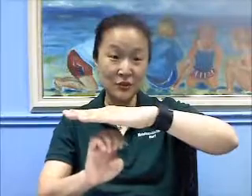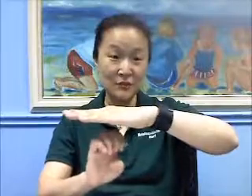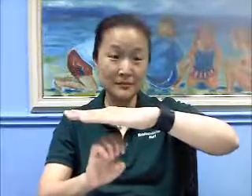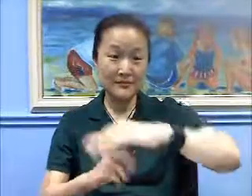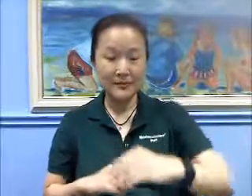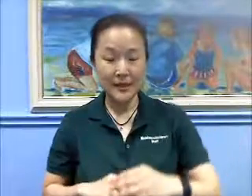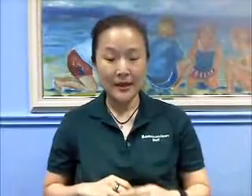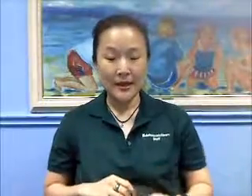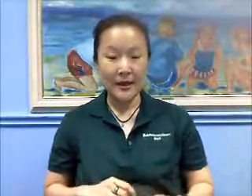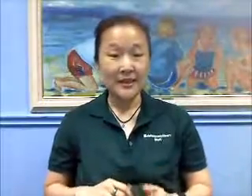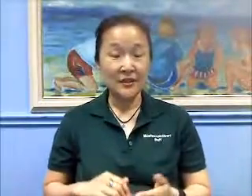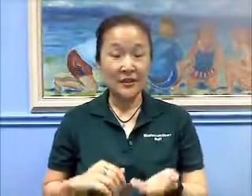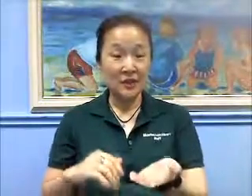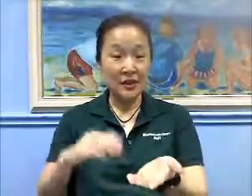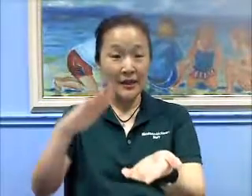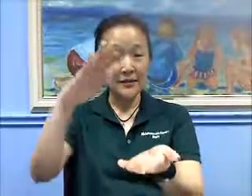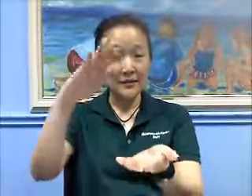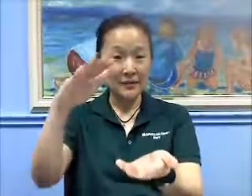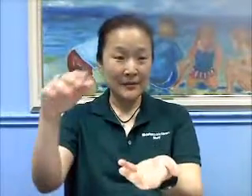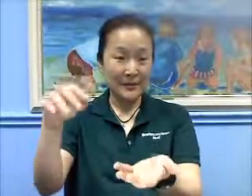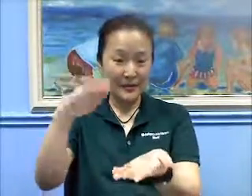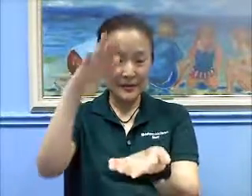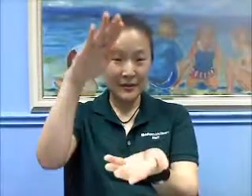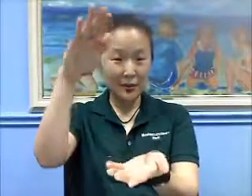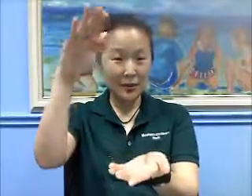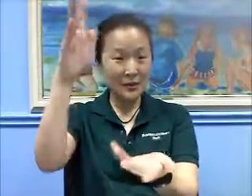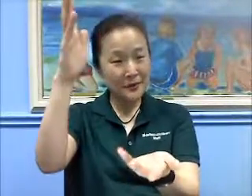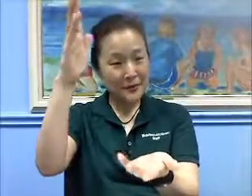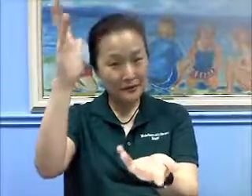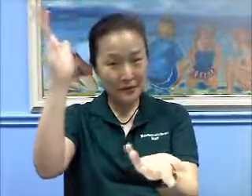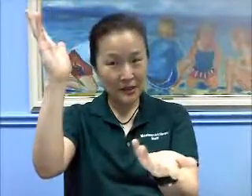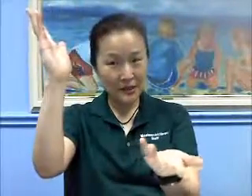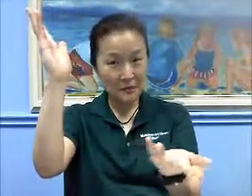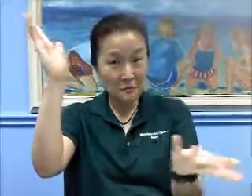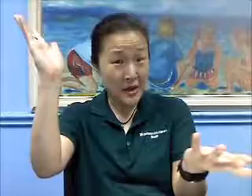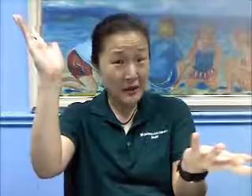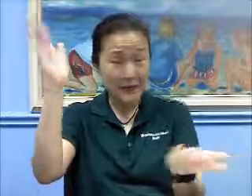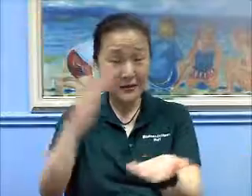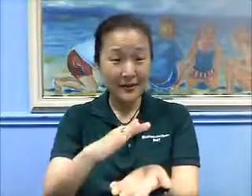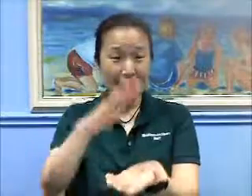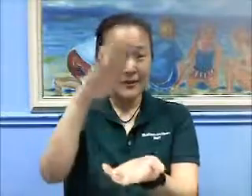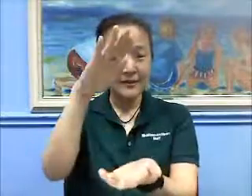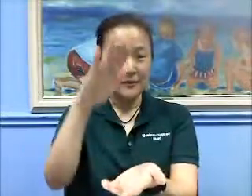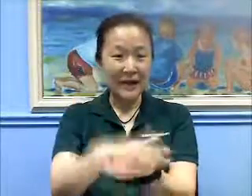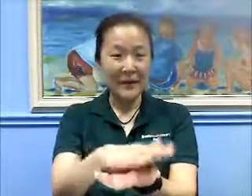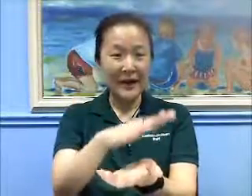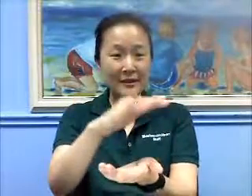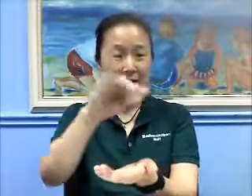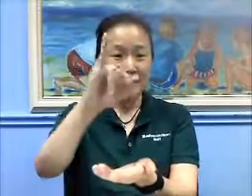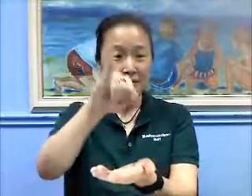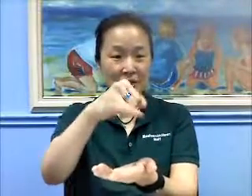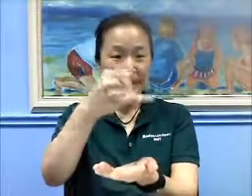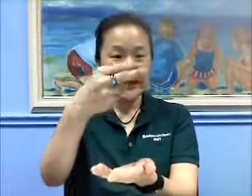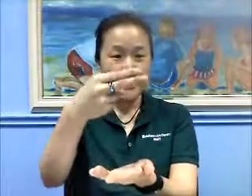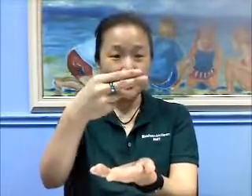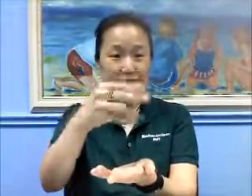school. And then in junior high, you come up in the world a little, maybe. And you clap your hands, and you do JH.